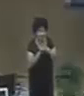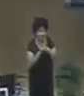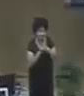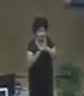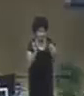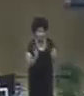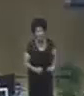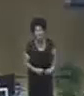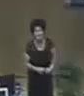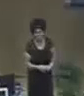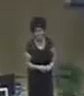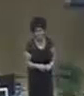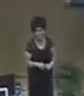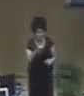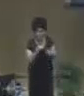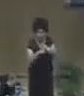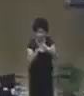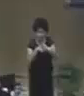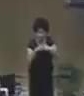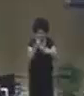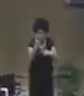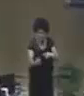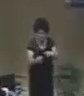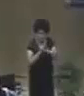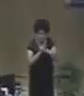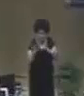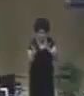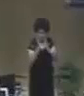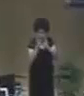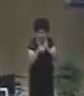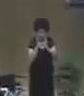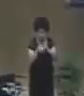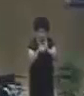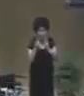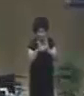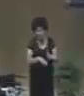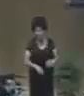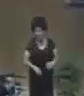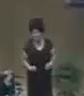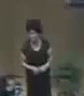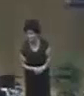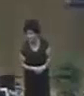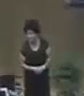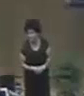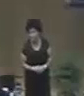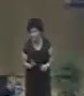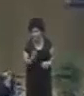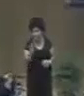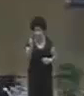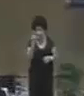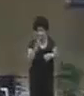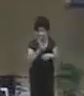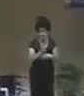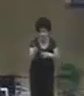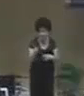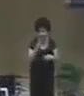student, every art student has to, first activity of the first week into their